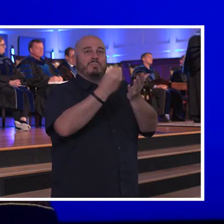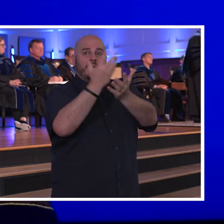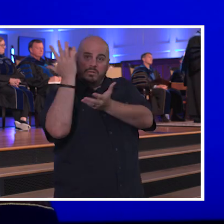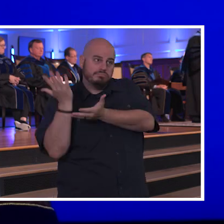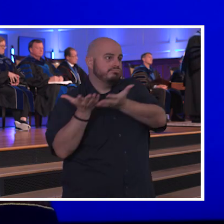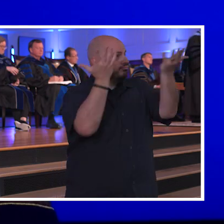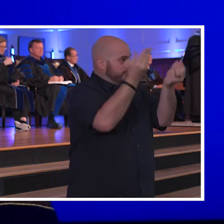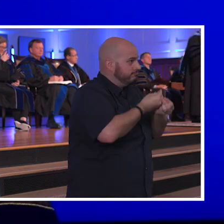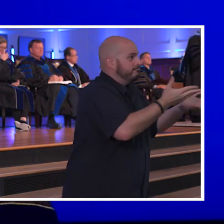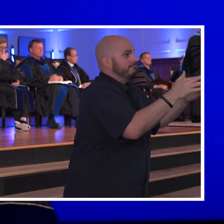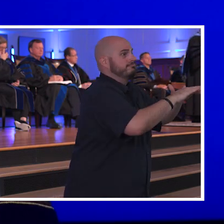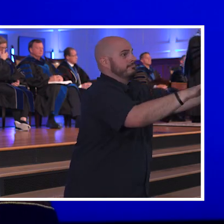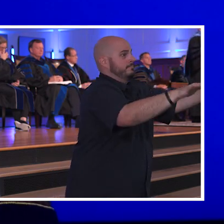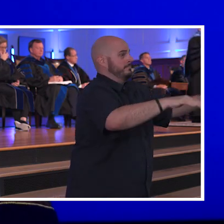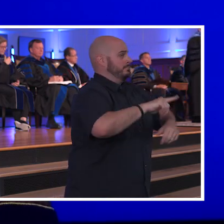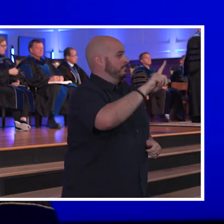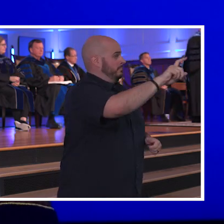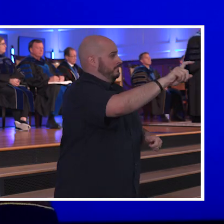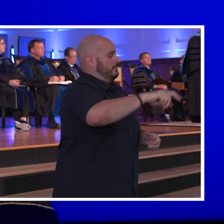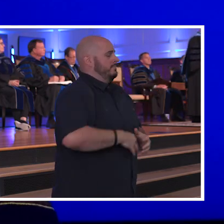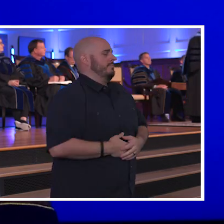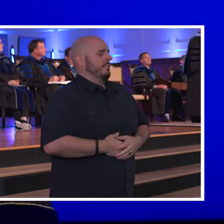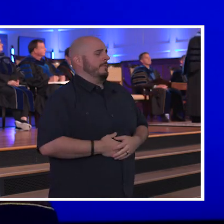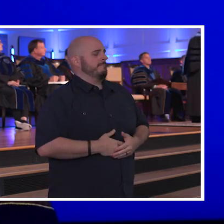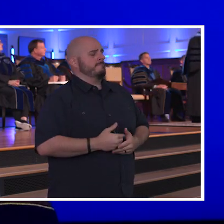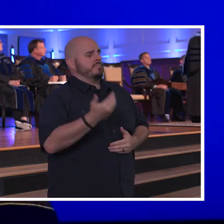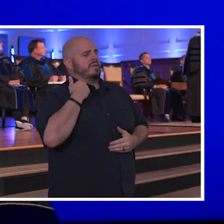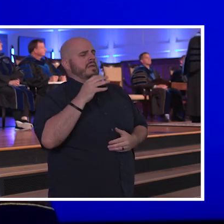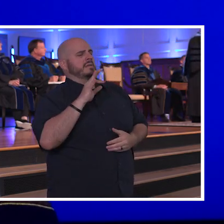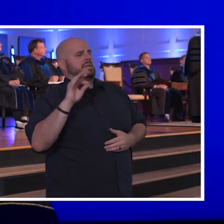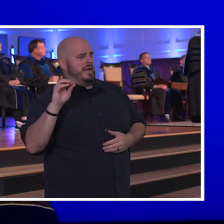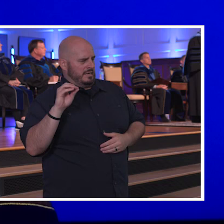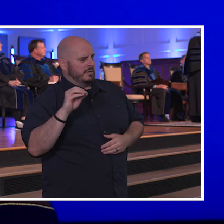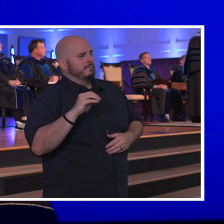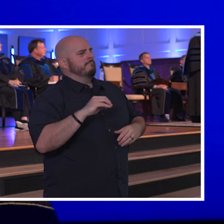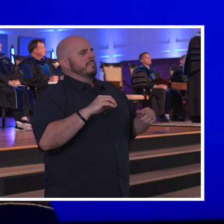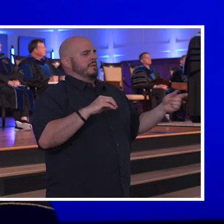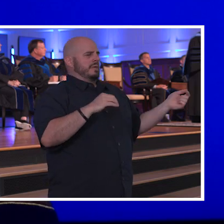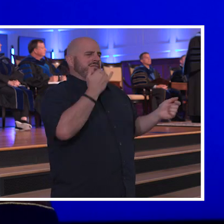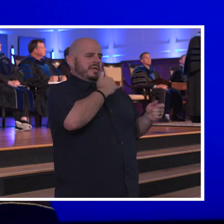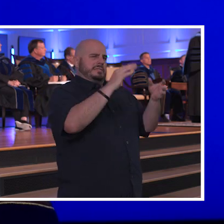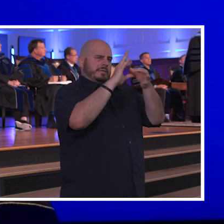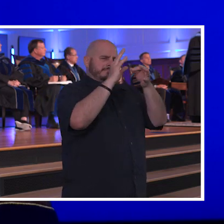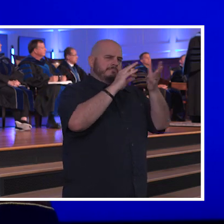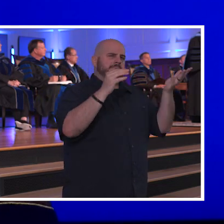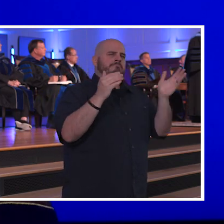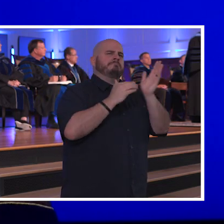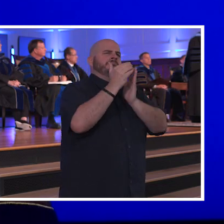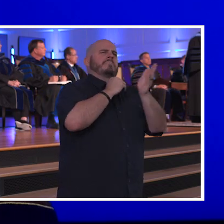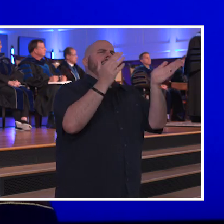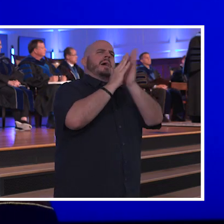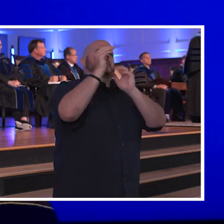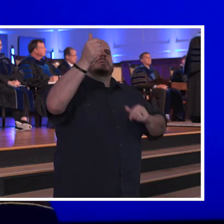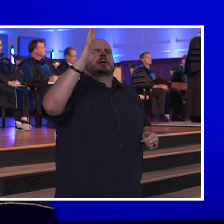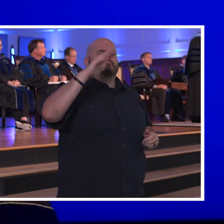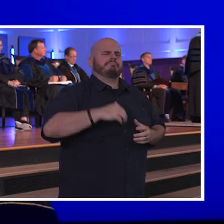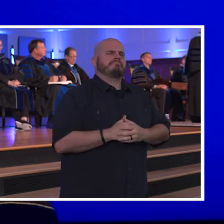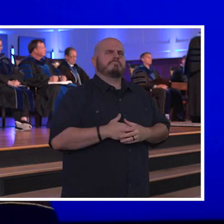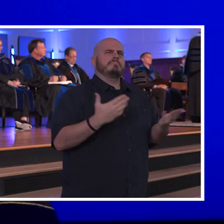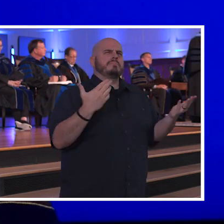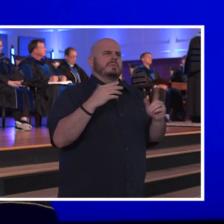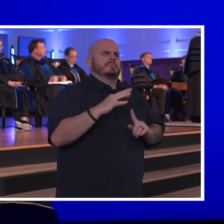initial appointment to Trinidad in 1990, Yvette said, and I quote, "Often I ask God, what is so special about